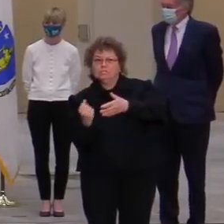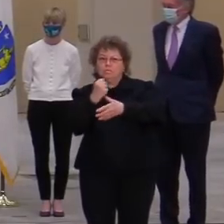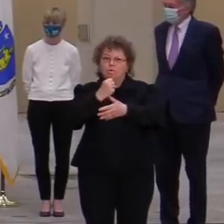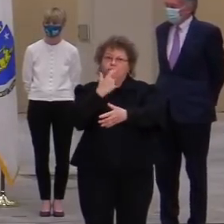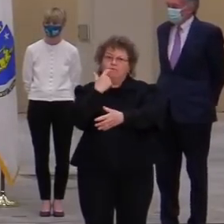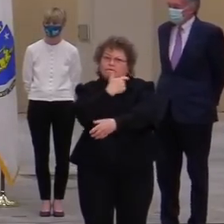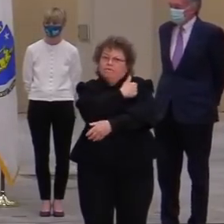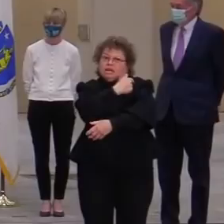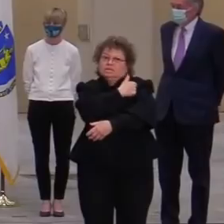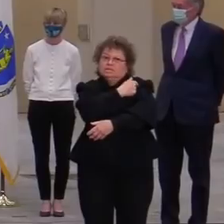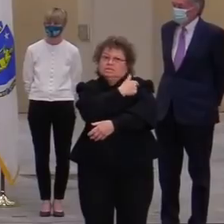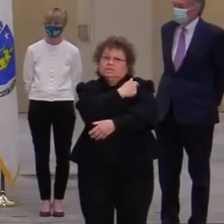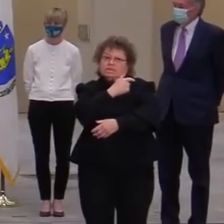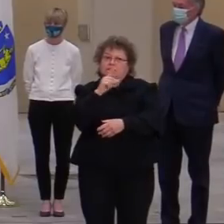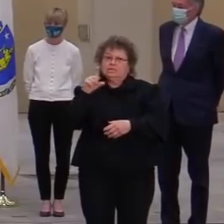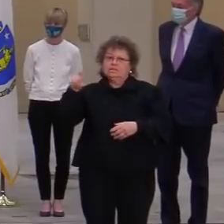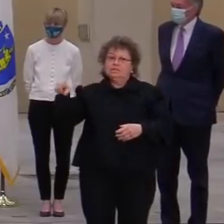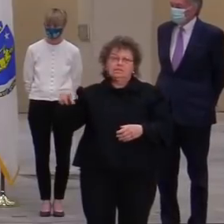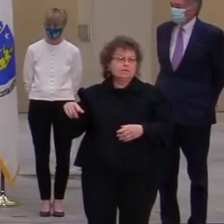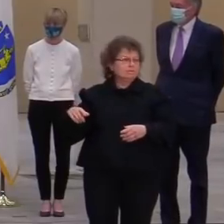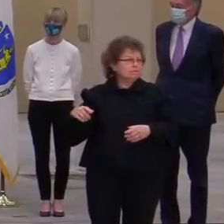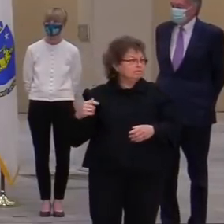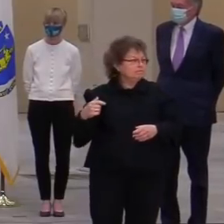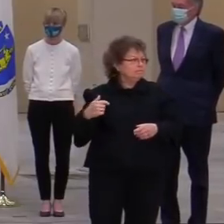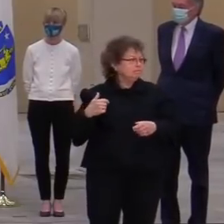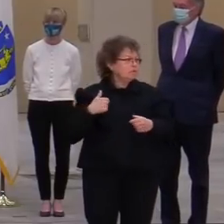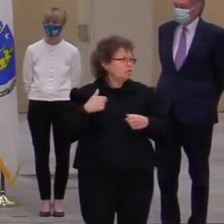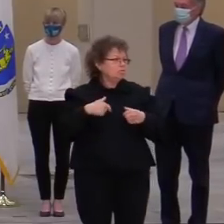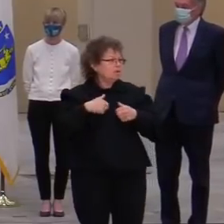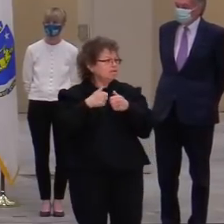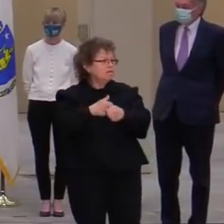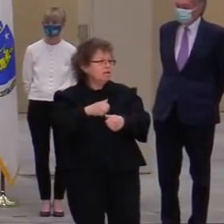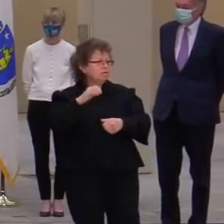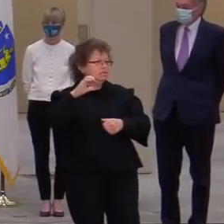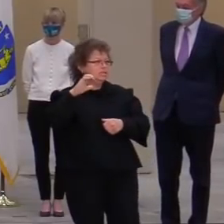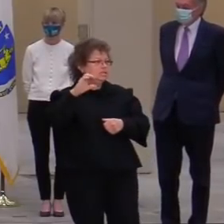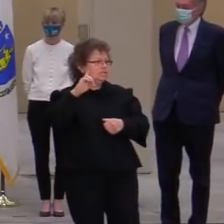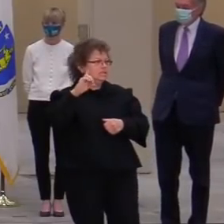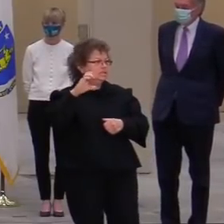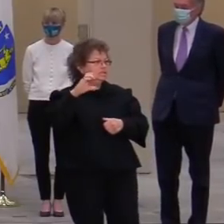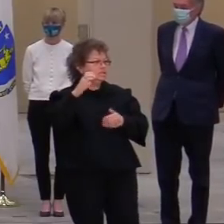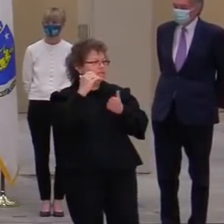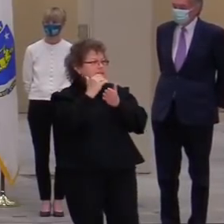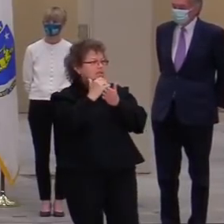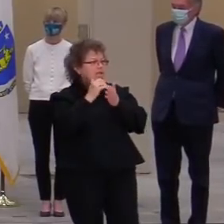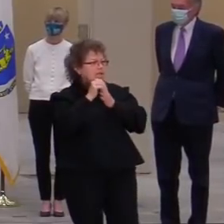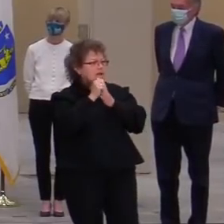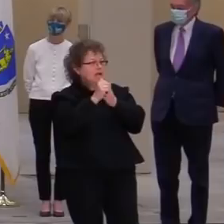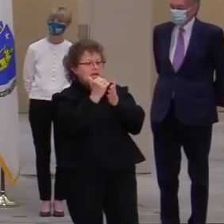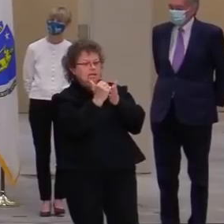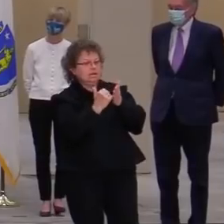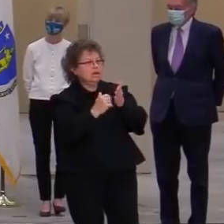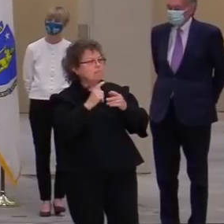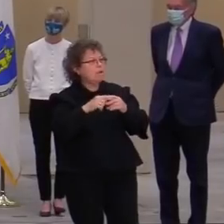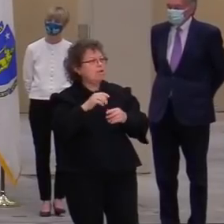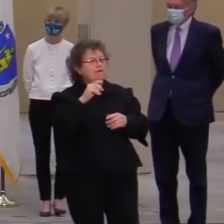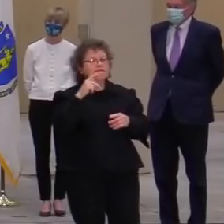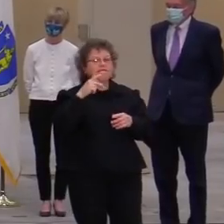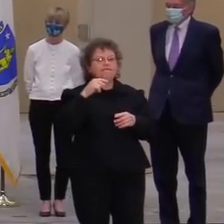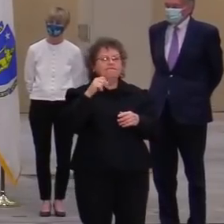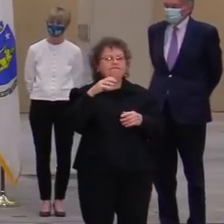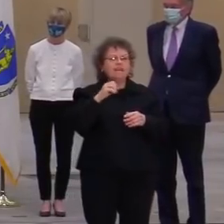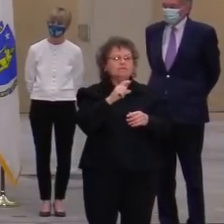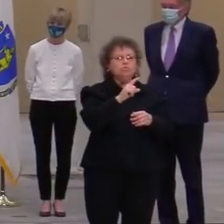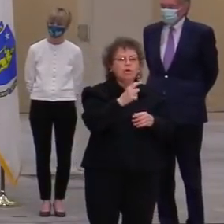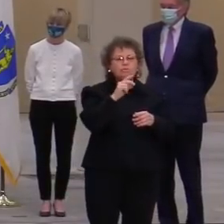So we've tended to follow the CDC guidance pretty carefully on our phasing. The one exception